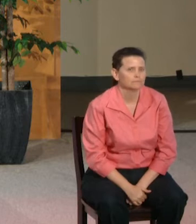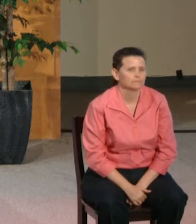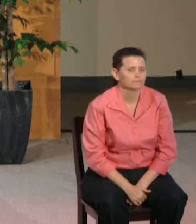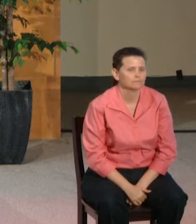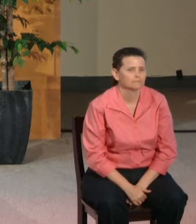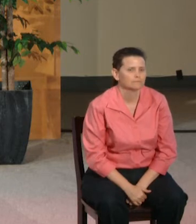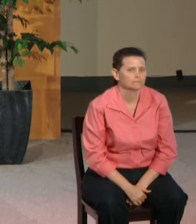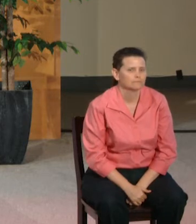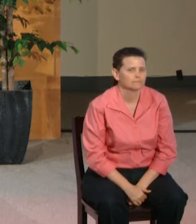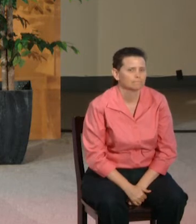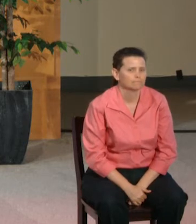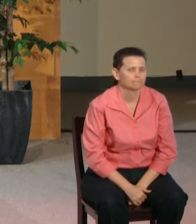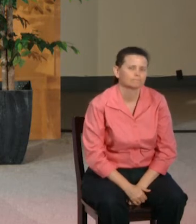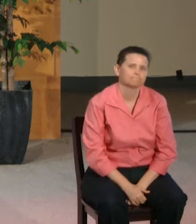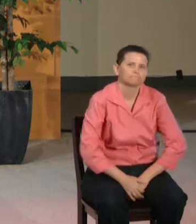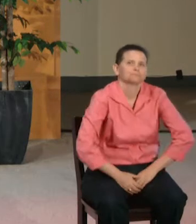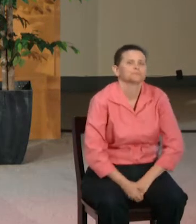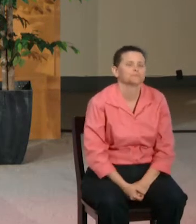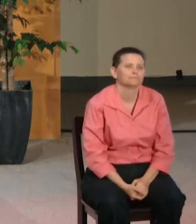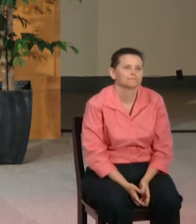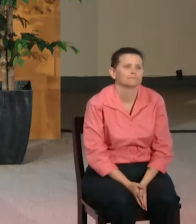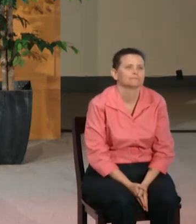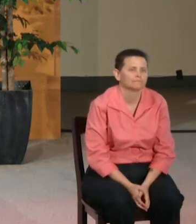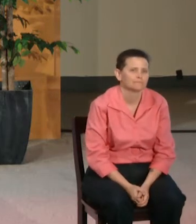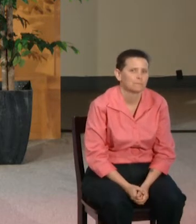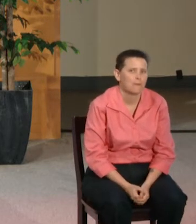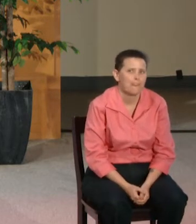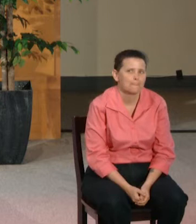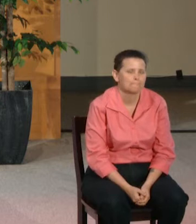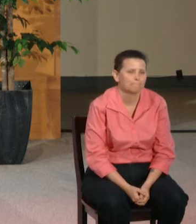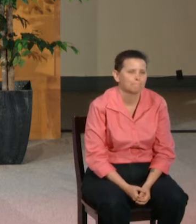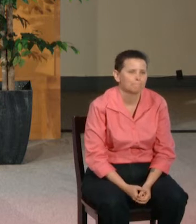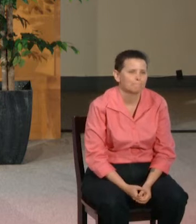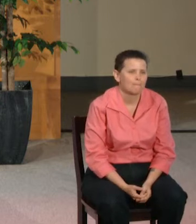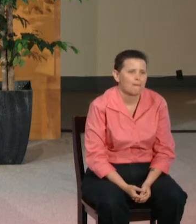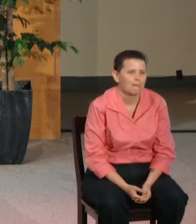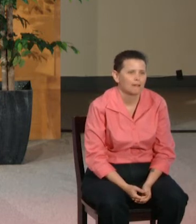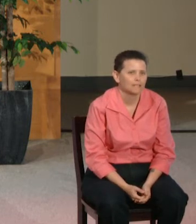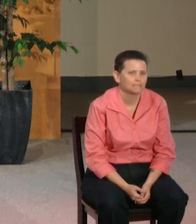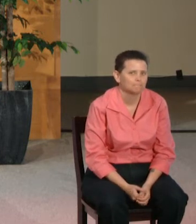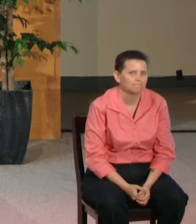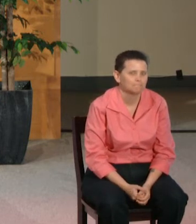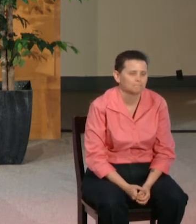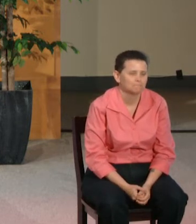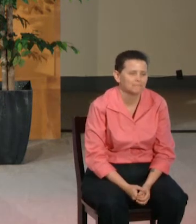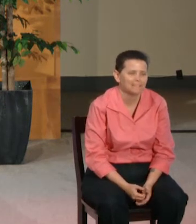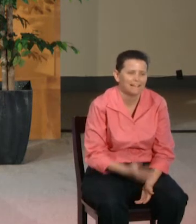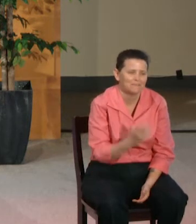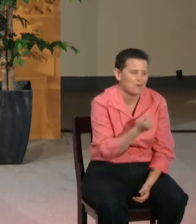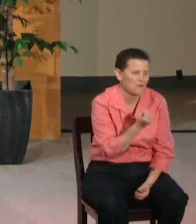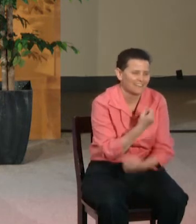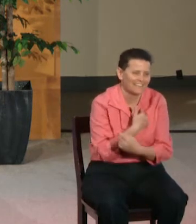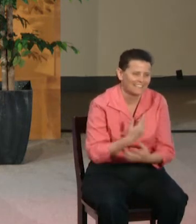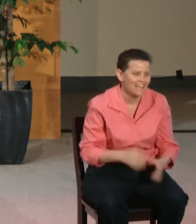continues to evaporate and turn back into water, that thing gets smaller and smaller and smaller. But even while they're